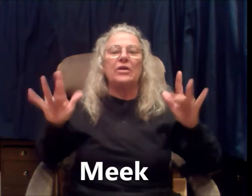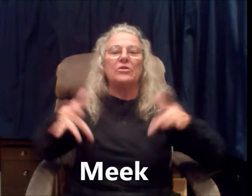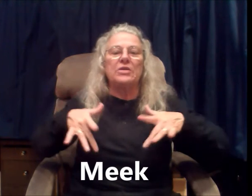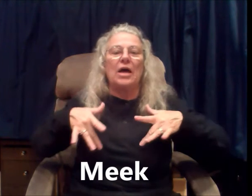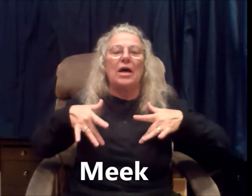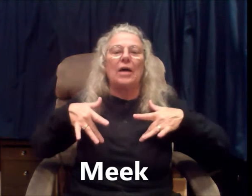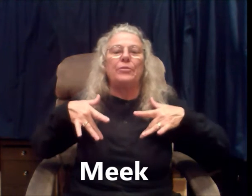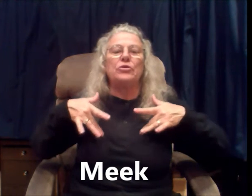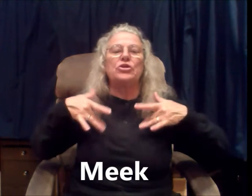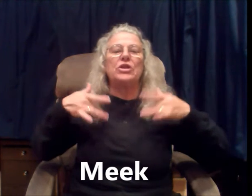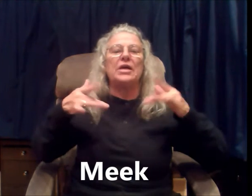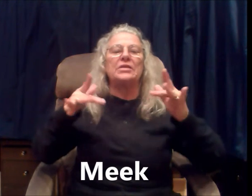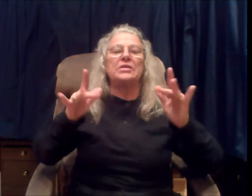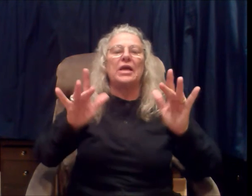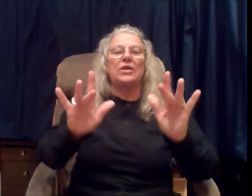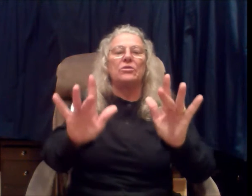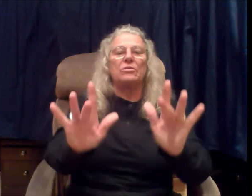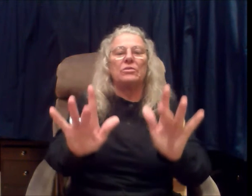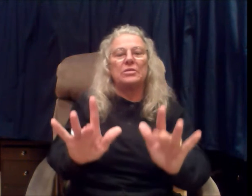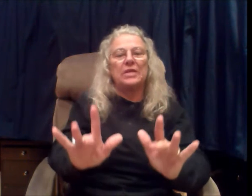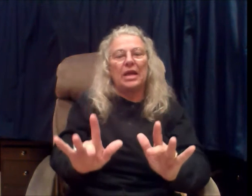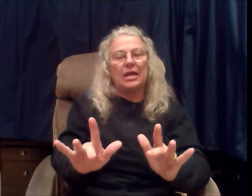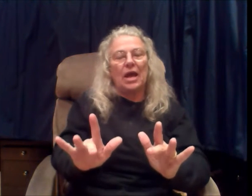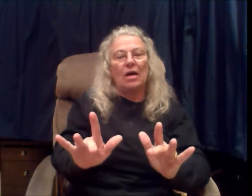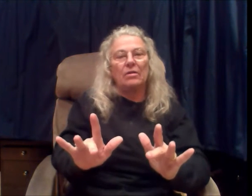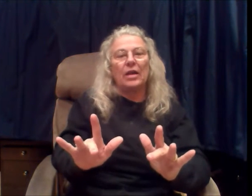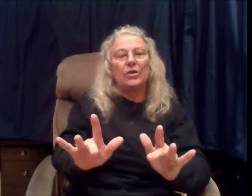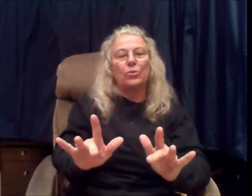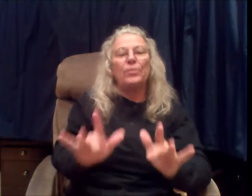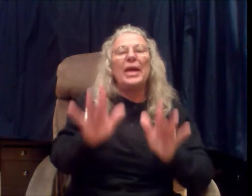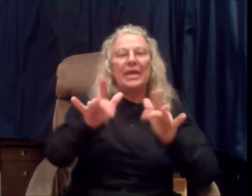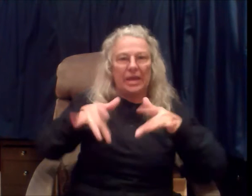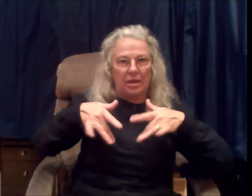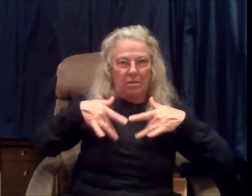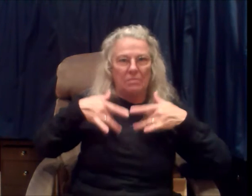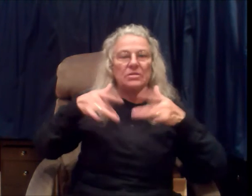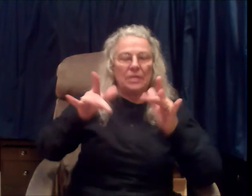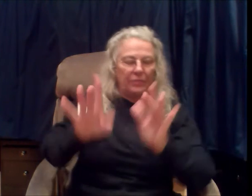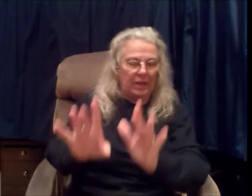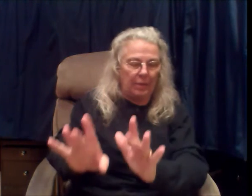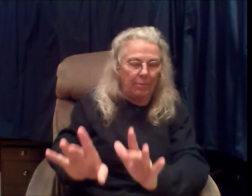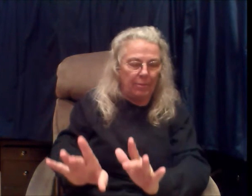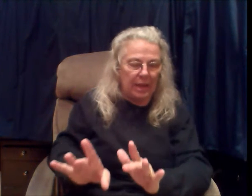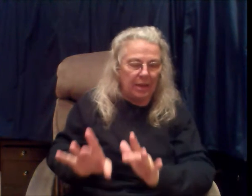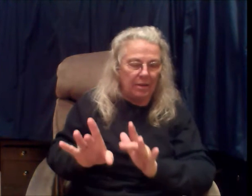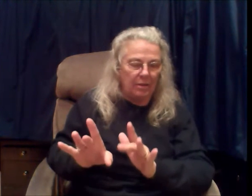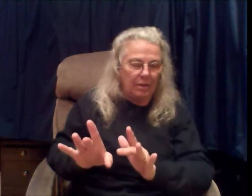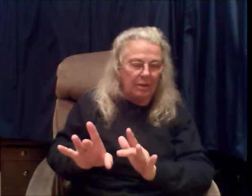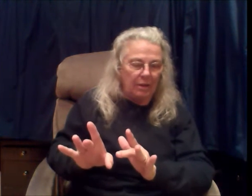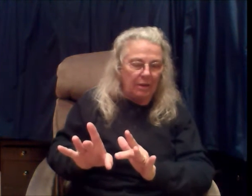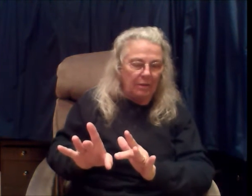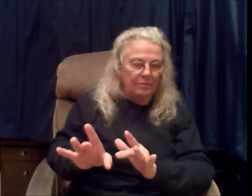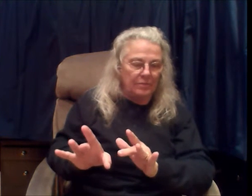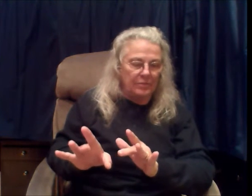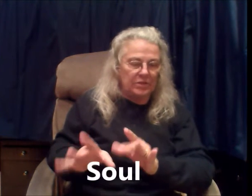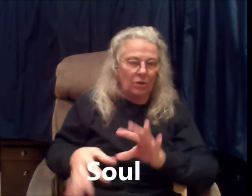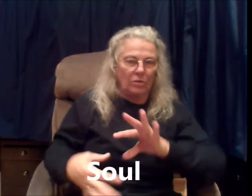fingers up your chest and take it out like you're petting something. Meek. The